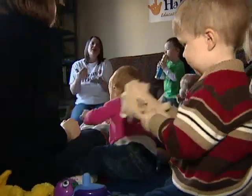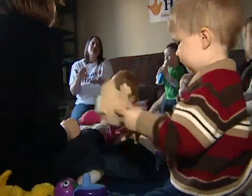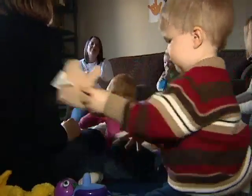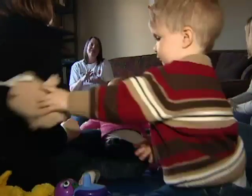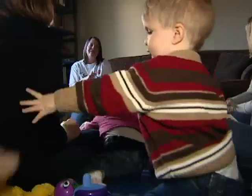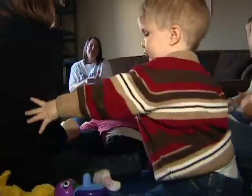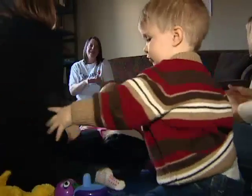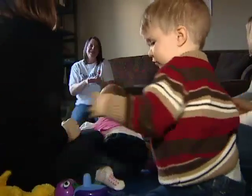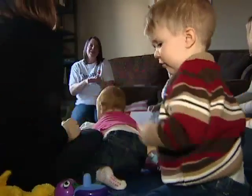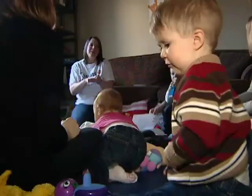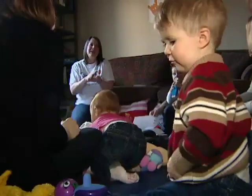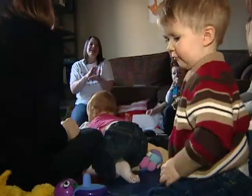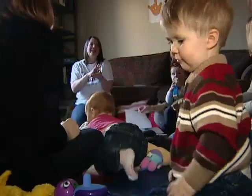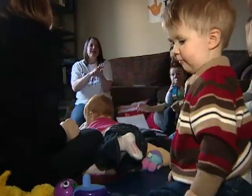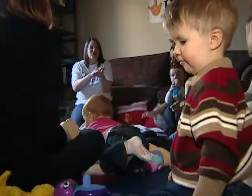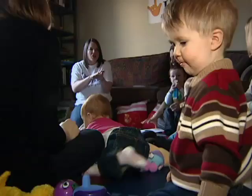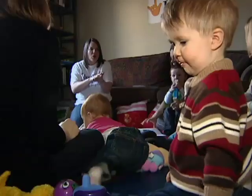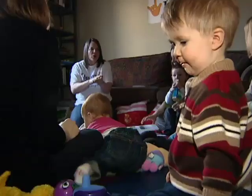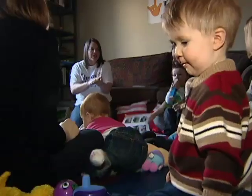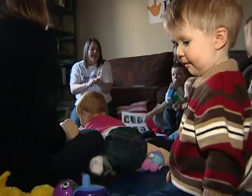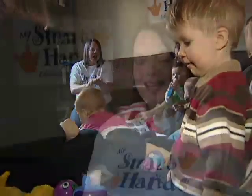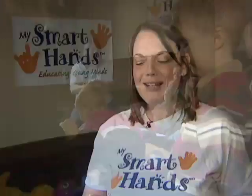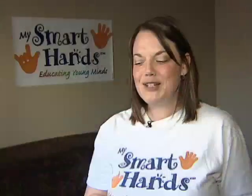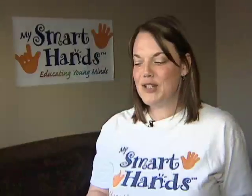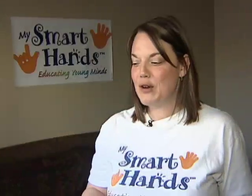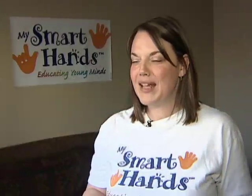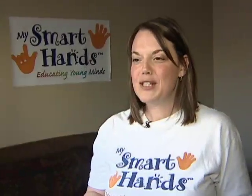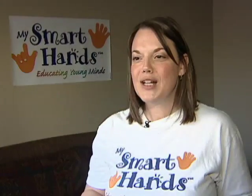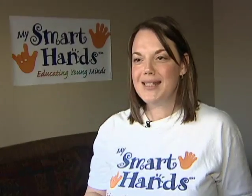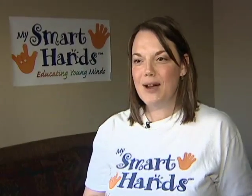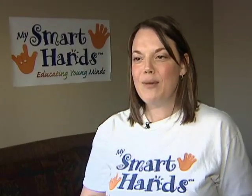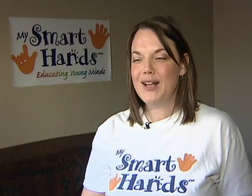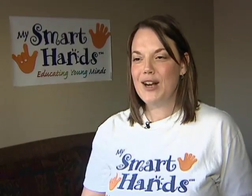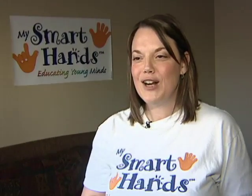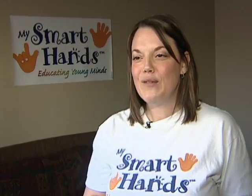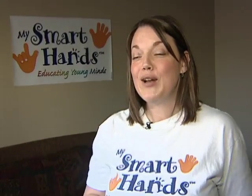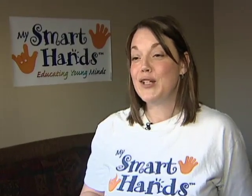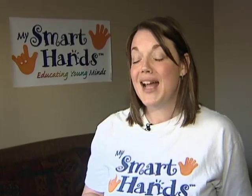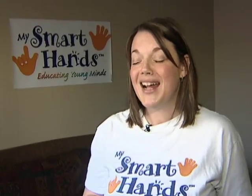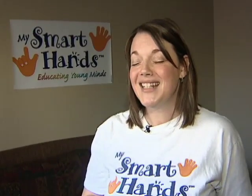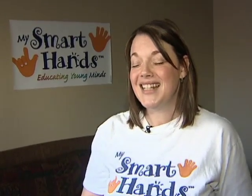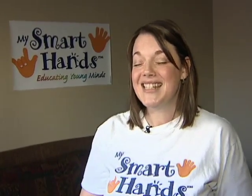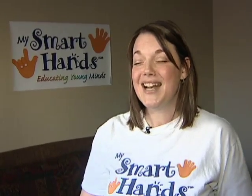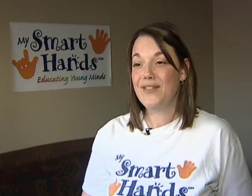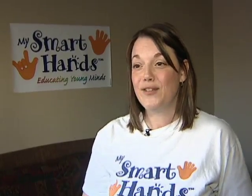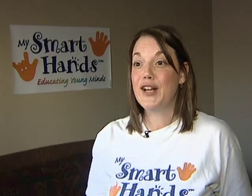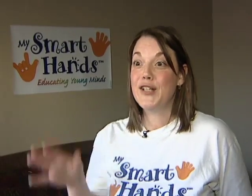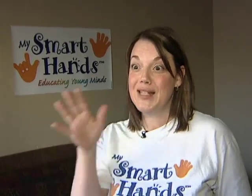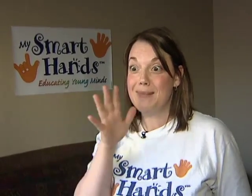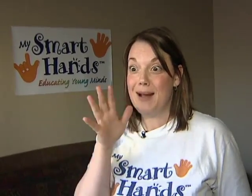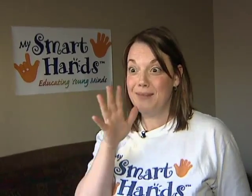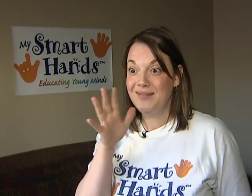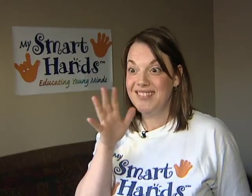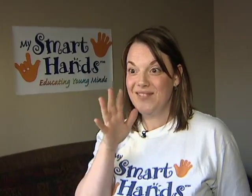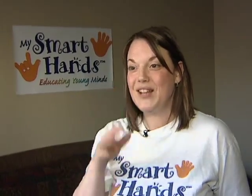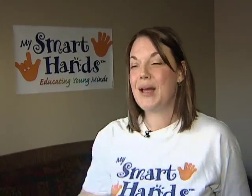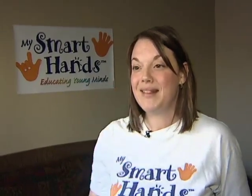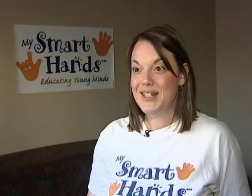feelings. I always tell my parents in my classes that don't get stressed out when your child, instead of referring to you as mom, when you come in the